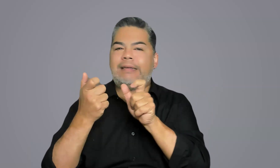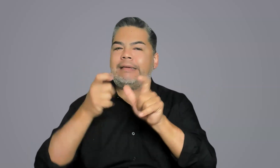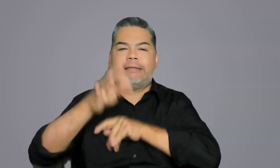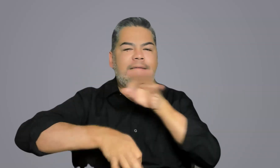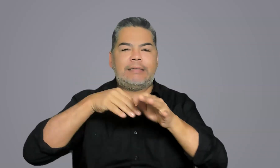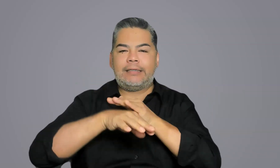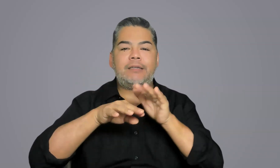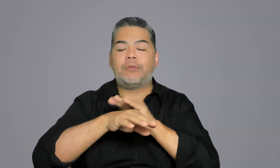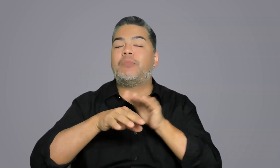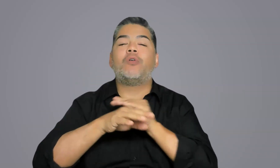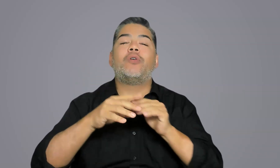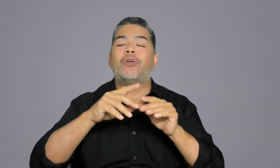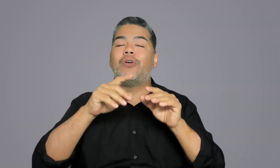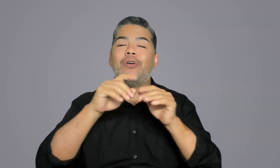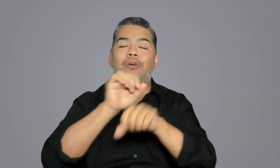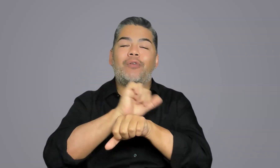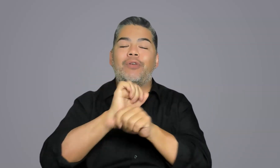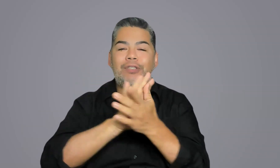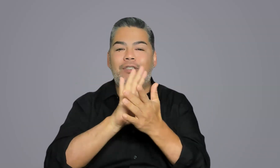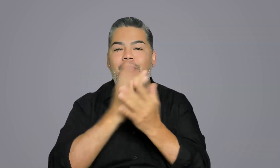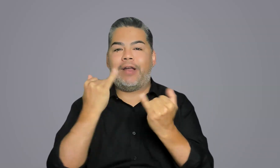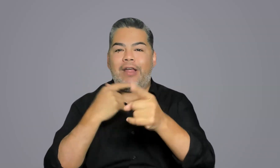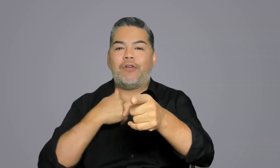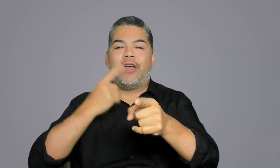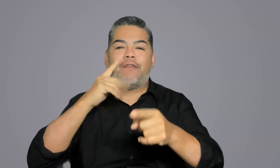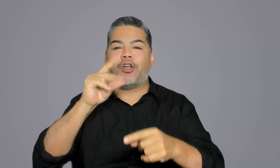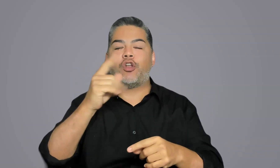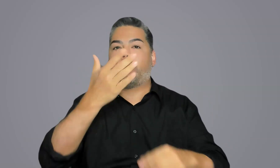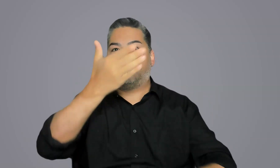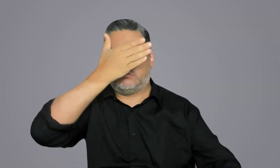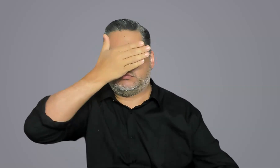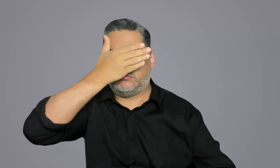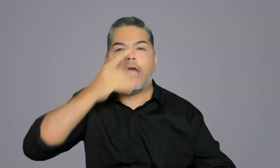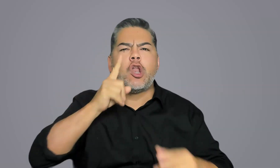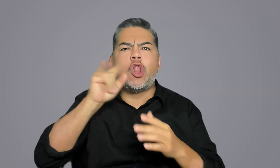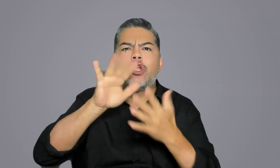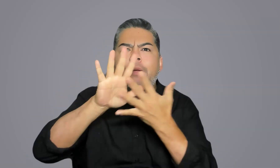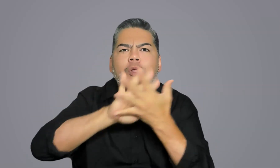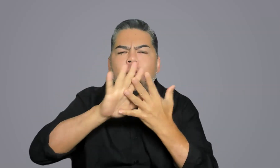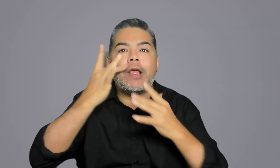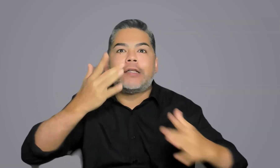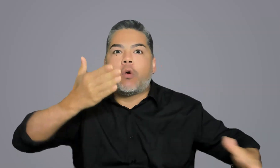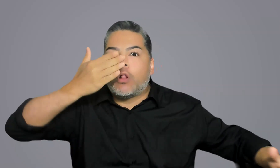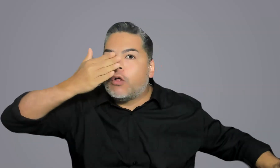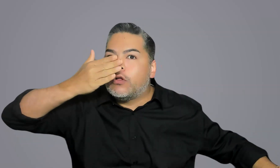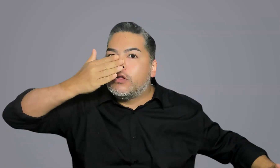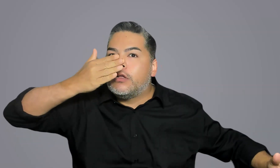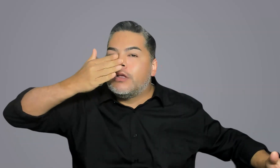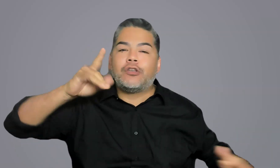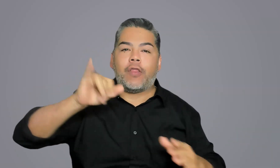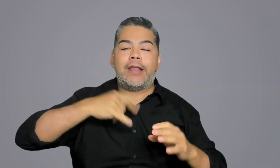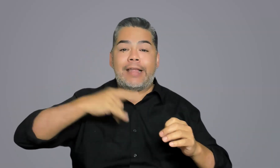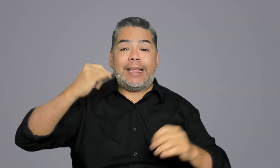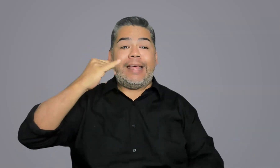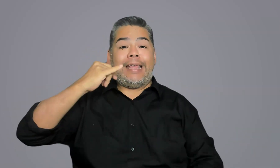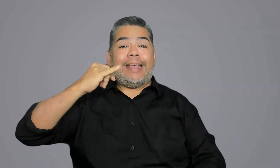camera, kind of almost blurry because he's so close. I just think sometimes you've got to look a little bit deeper when you're looking at Excel spreadsheets.